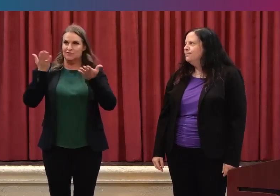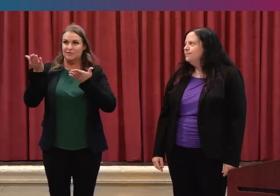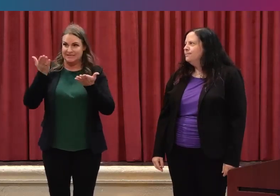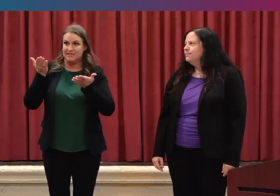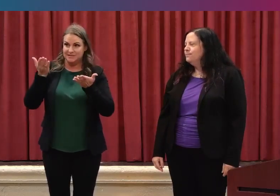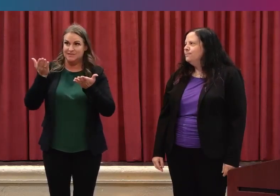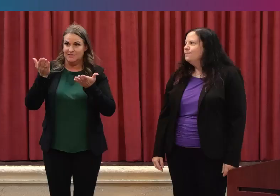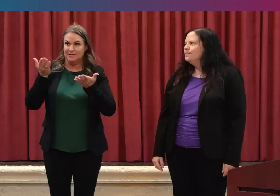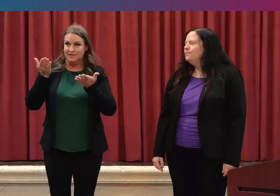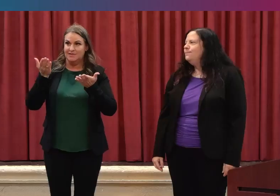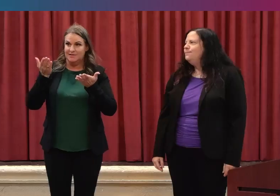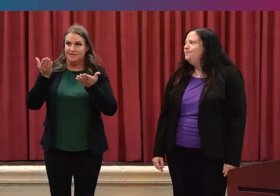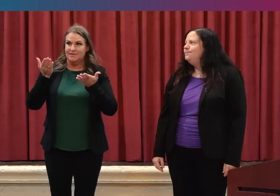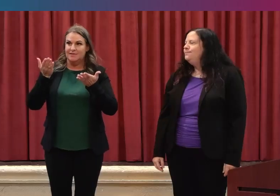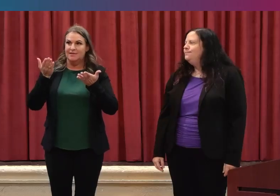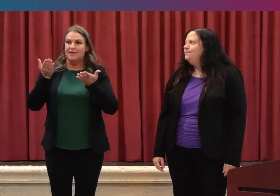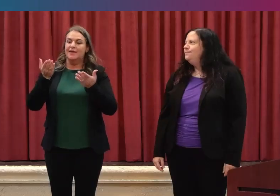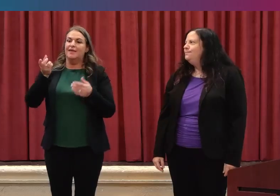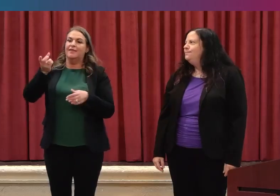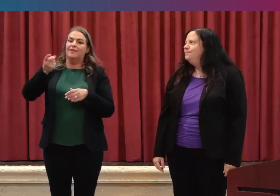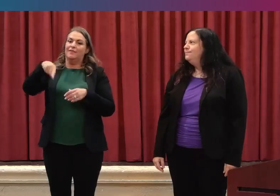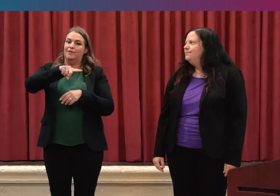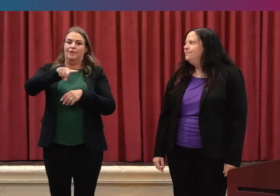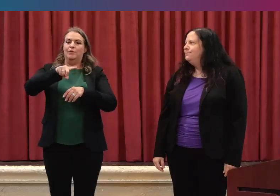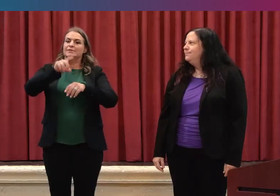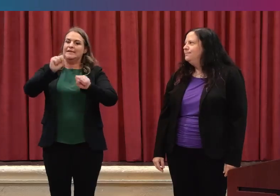on-call VRI services.